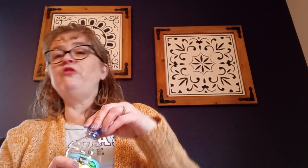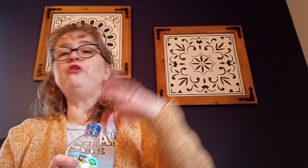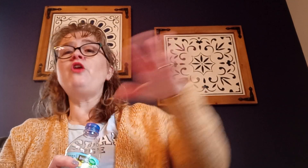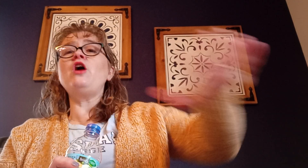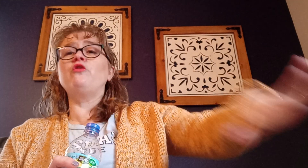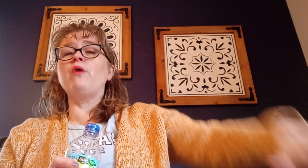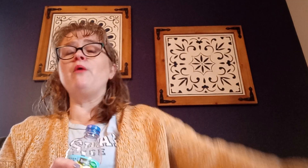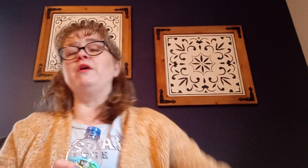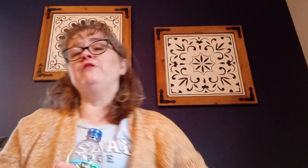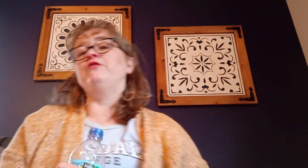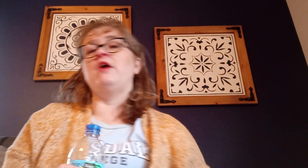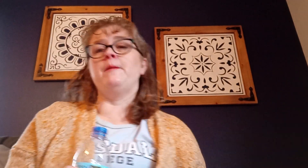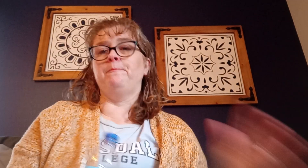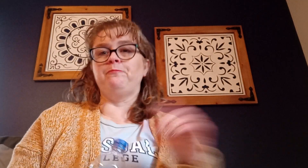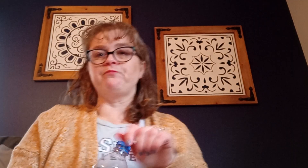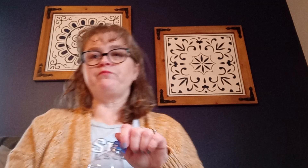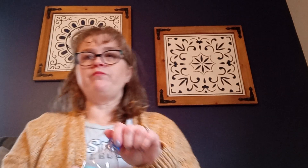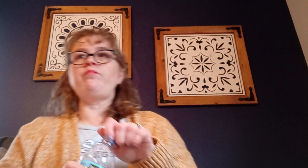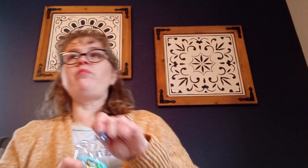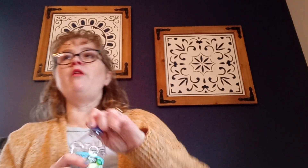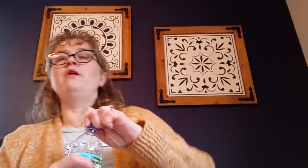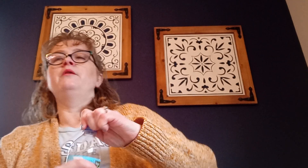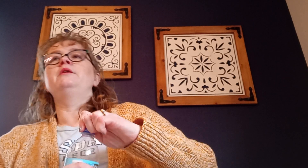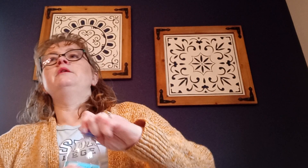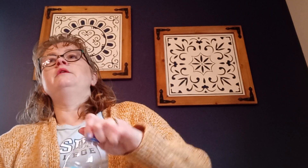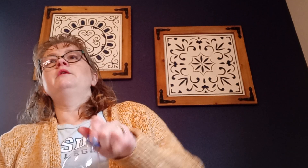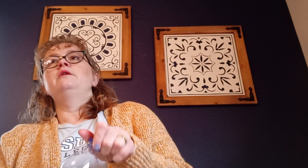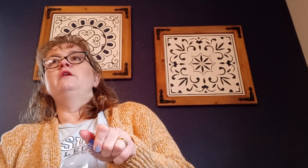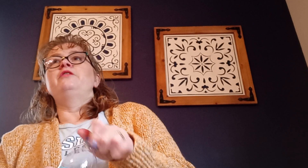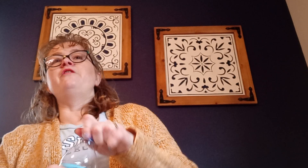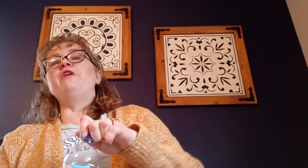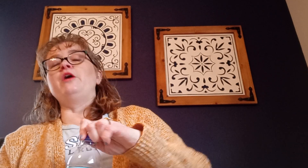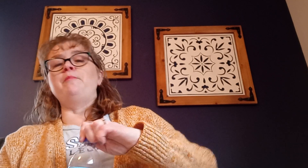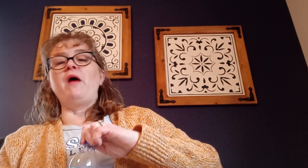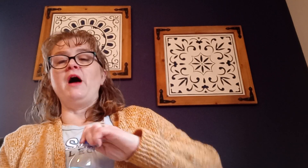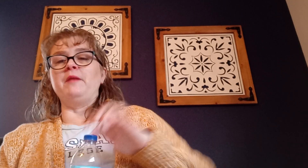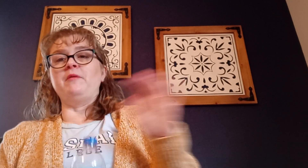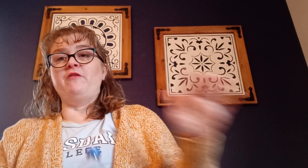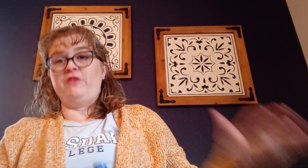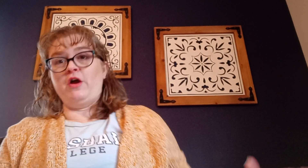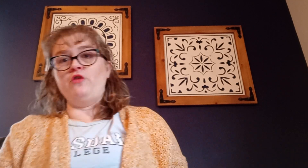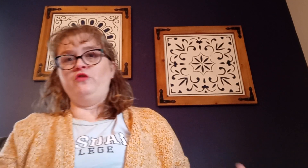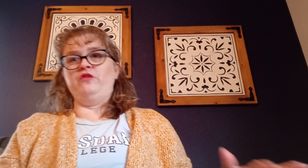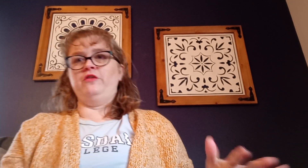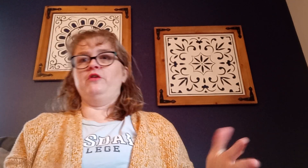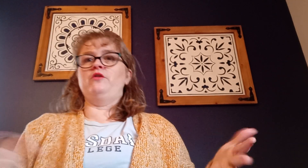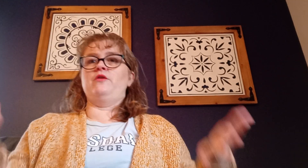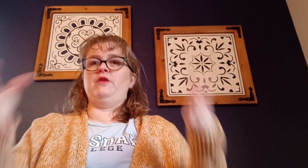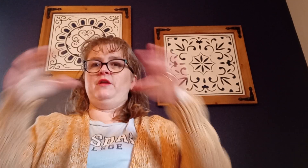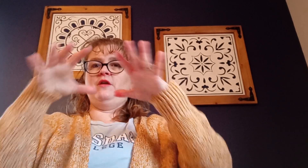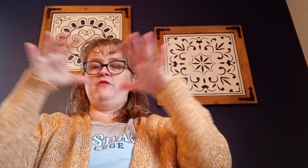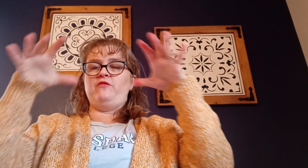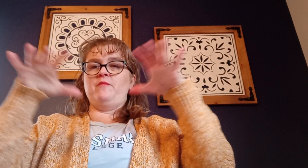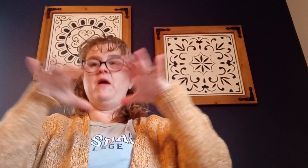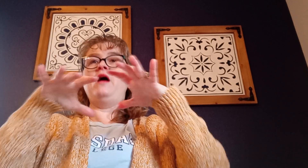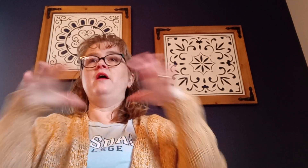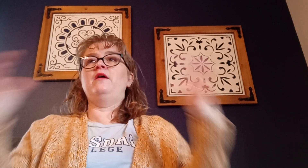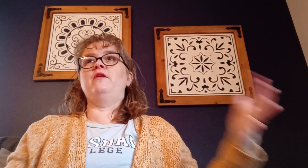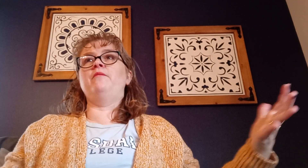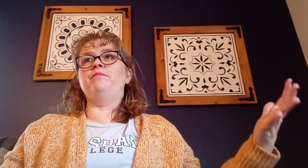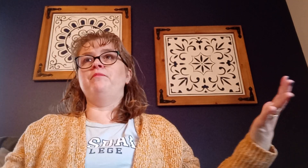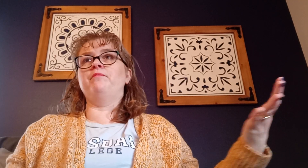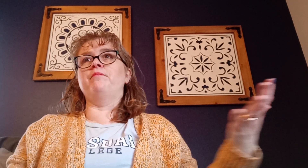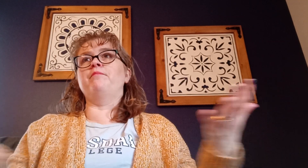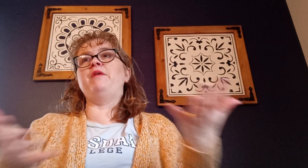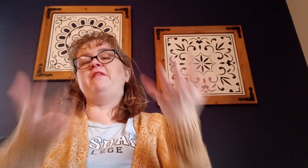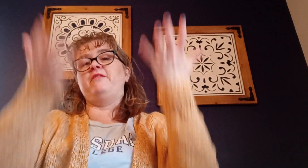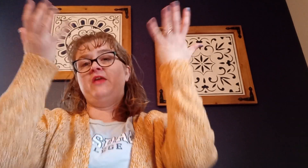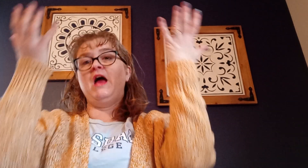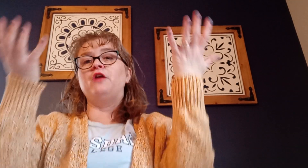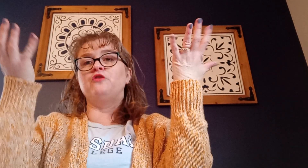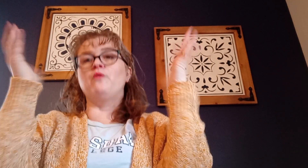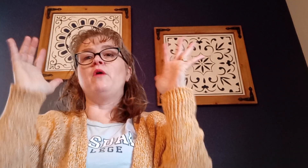So they're not growing from the very bottom of the ocean. They're growing from basically